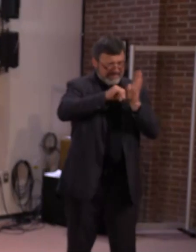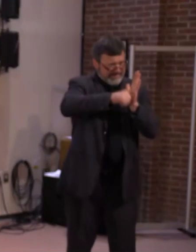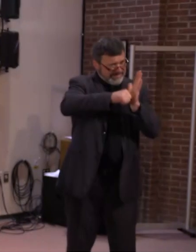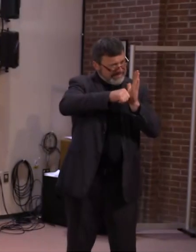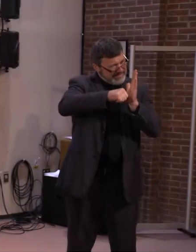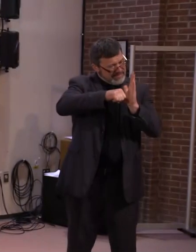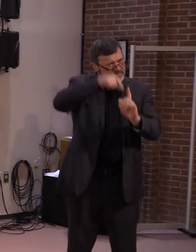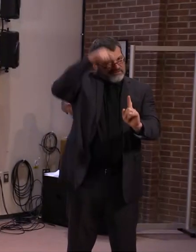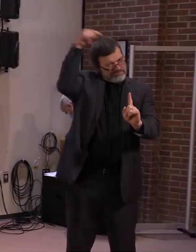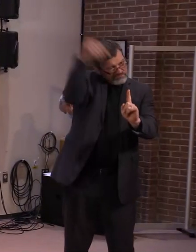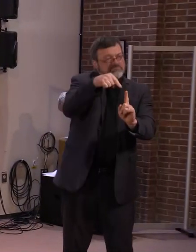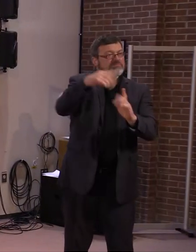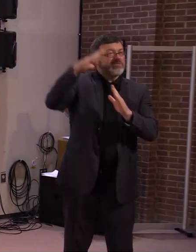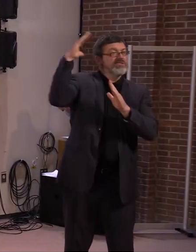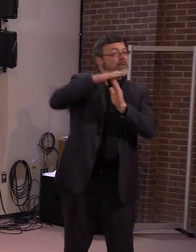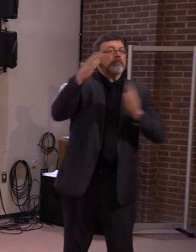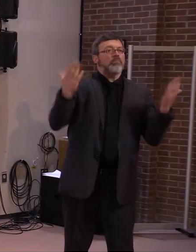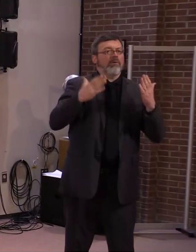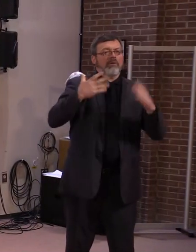tool.